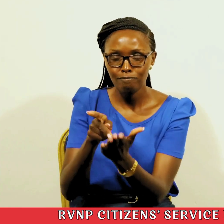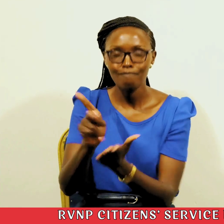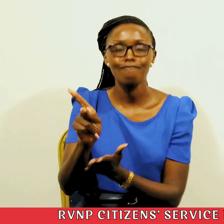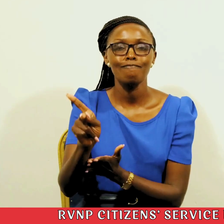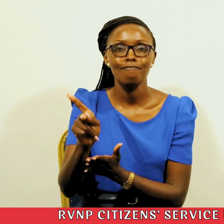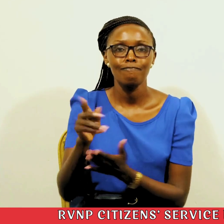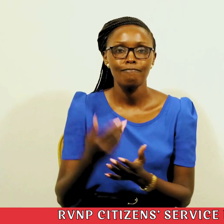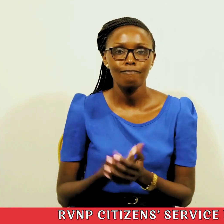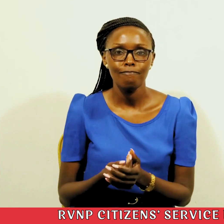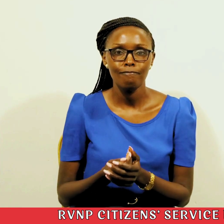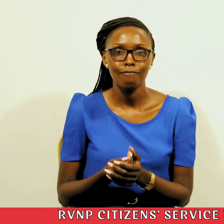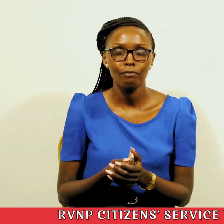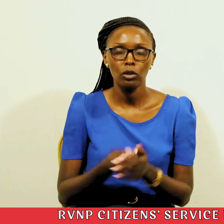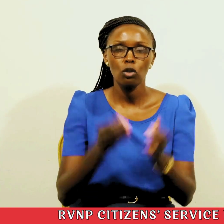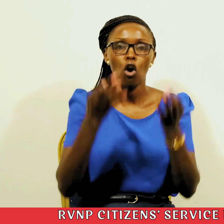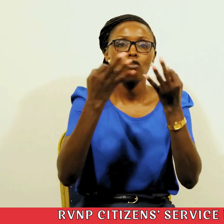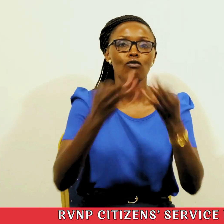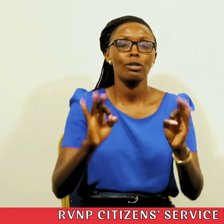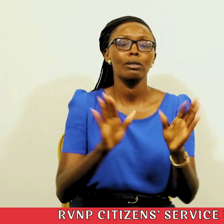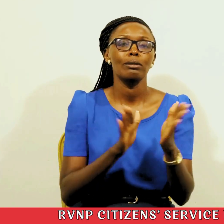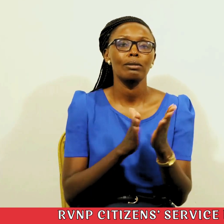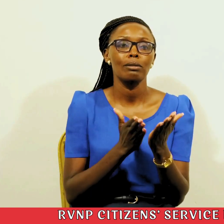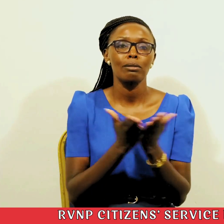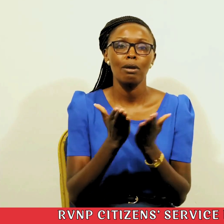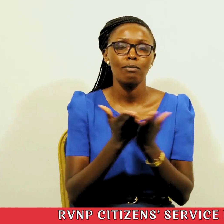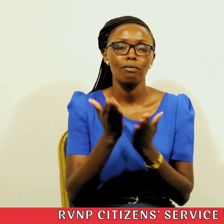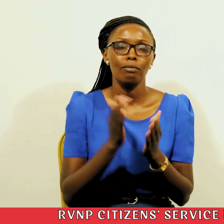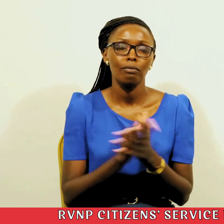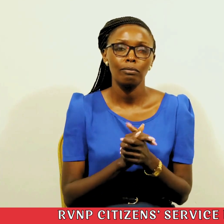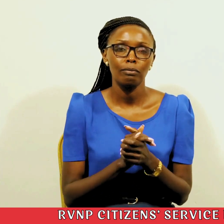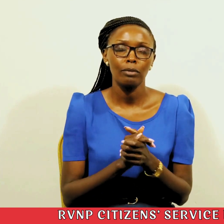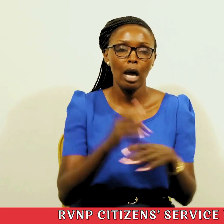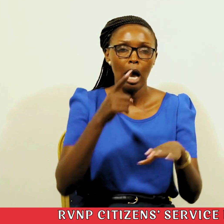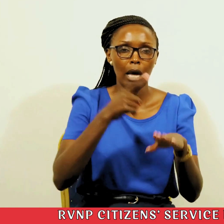This is a free service and the timeline is 1 day.